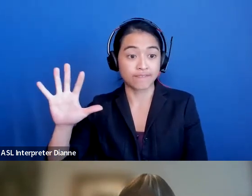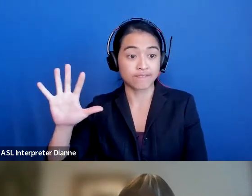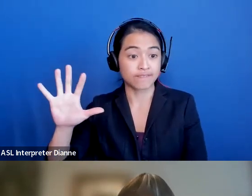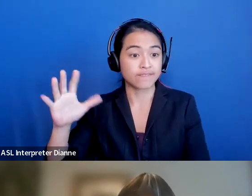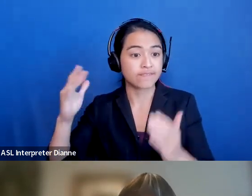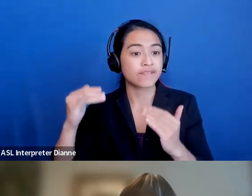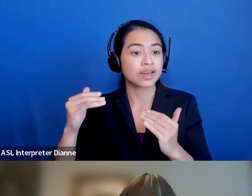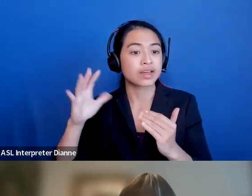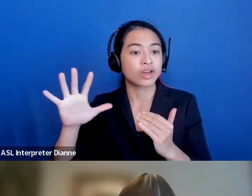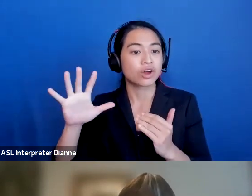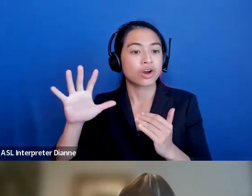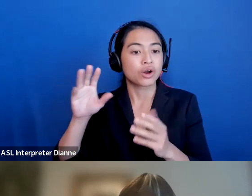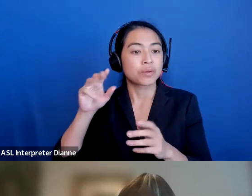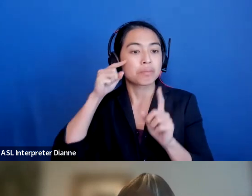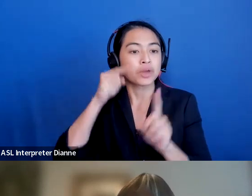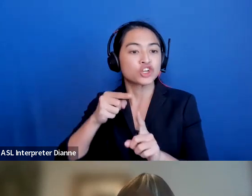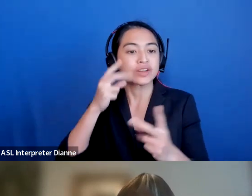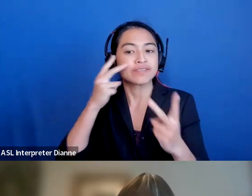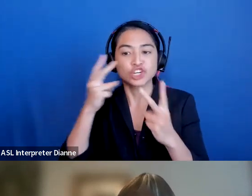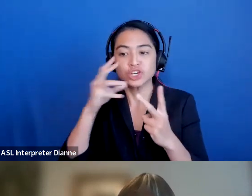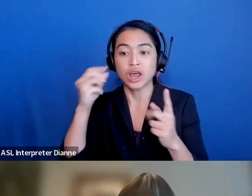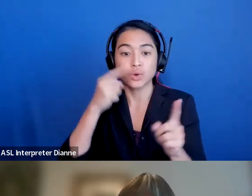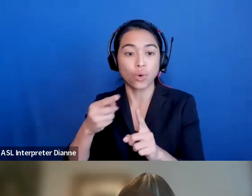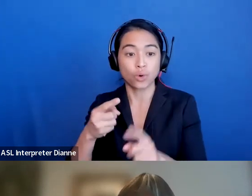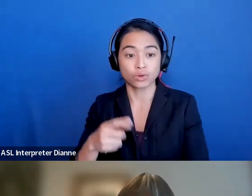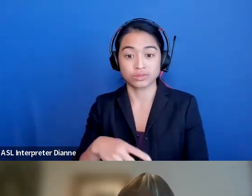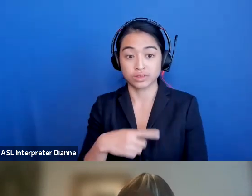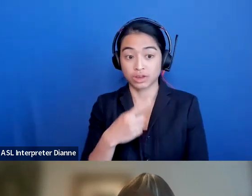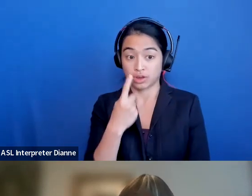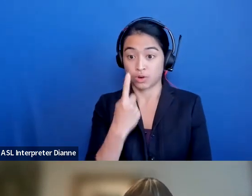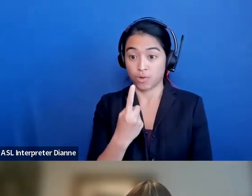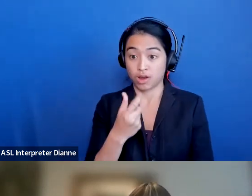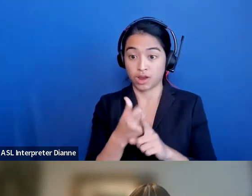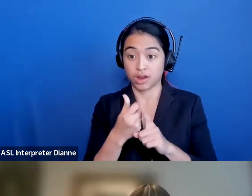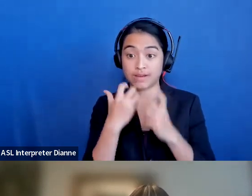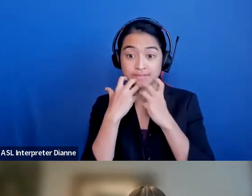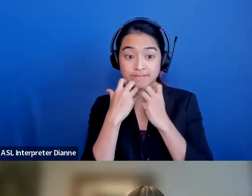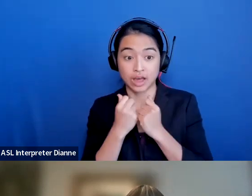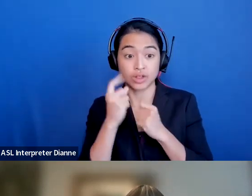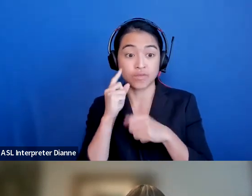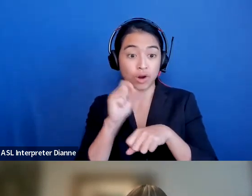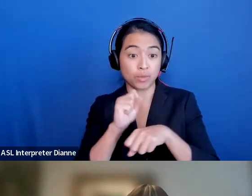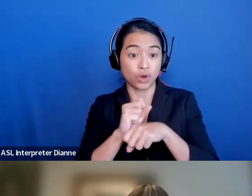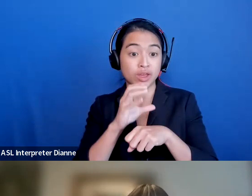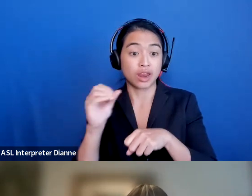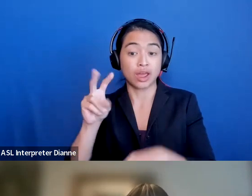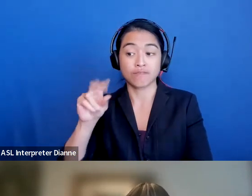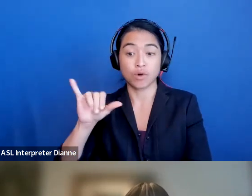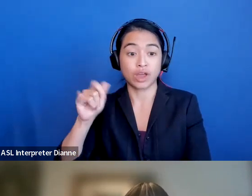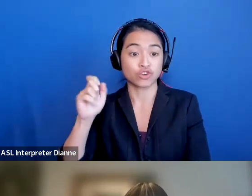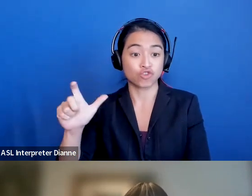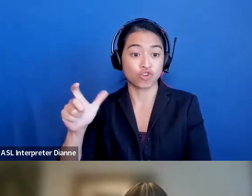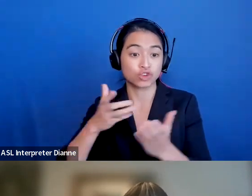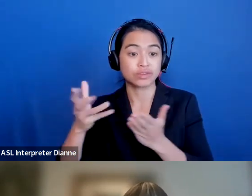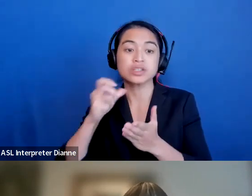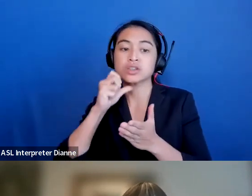and goals. 1 would be the value of employment and vocational services are not part